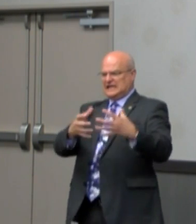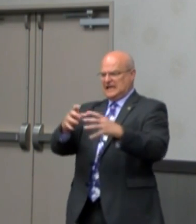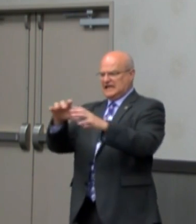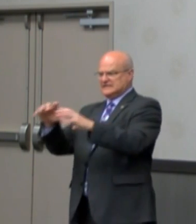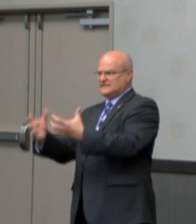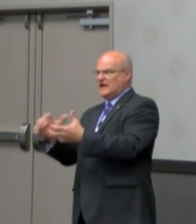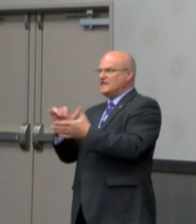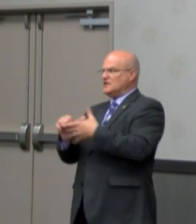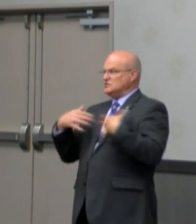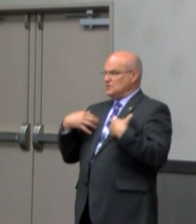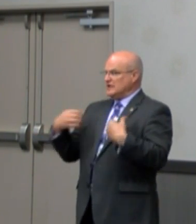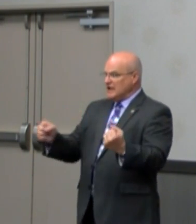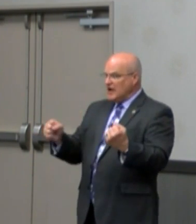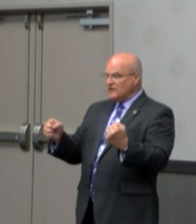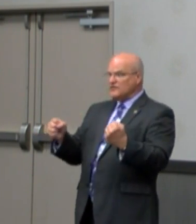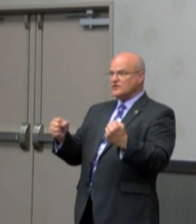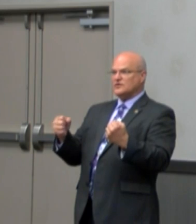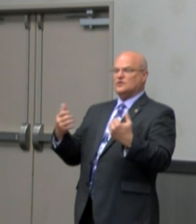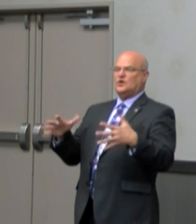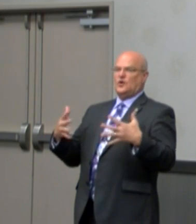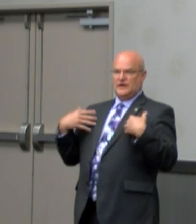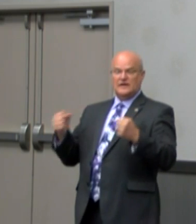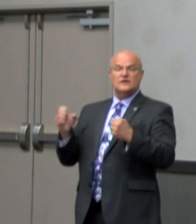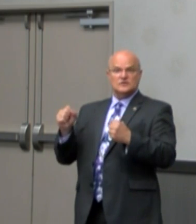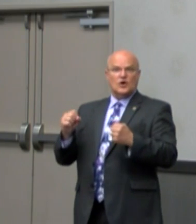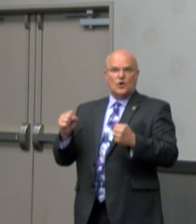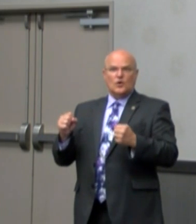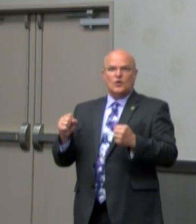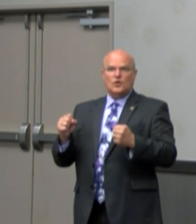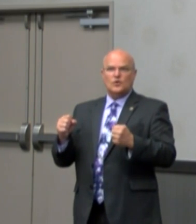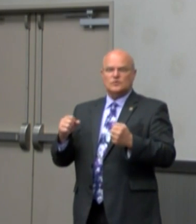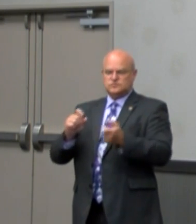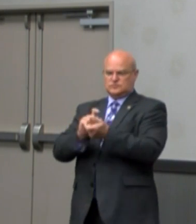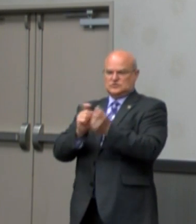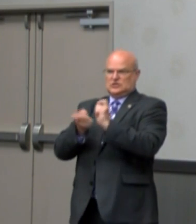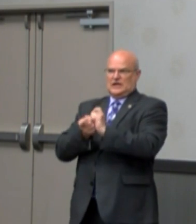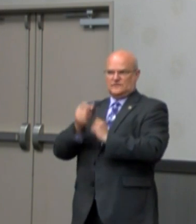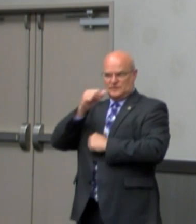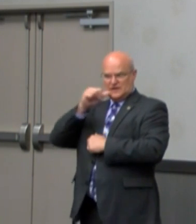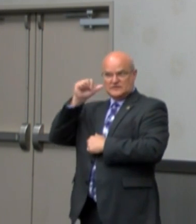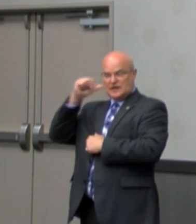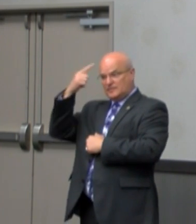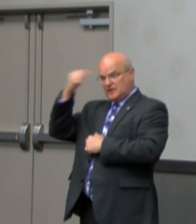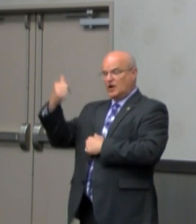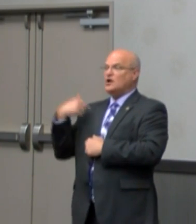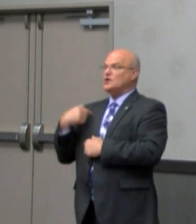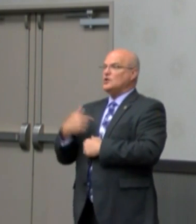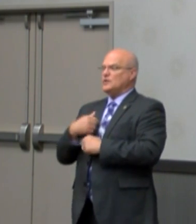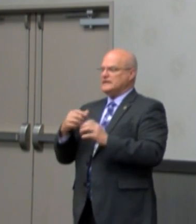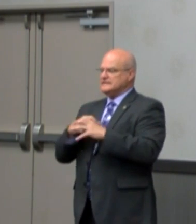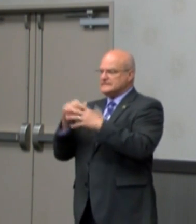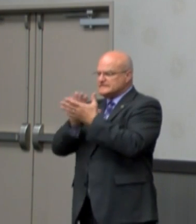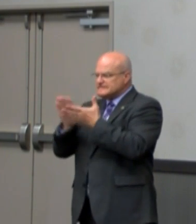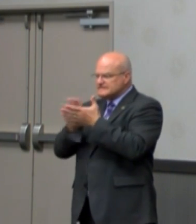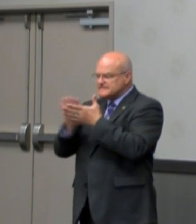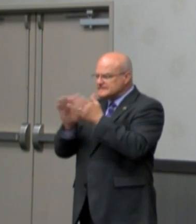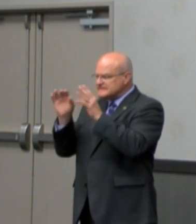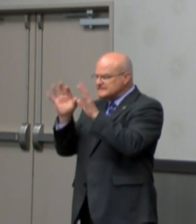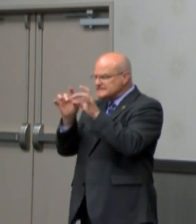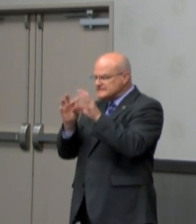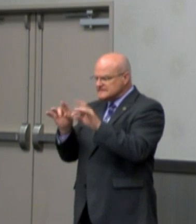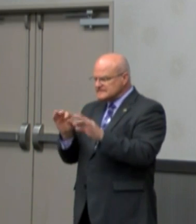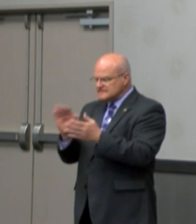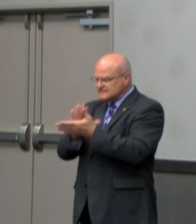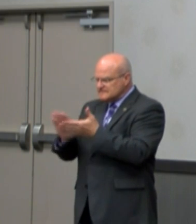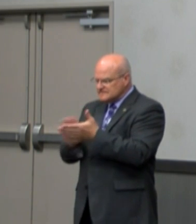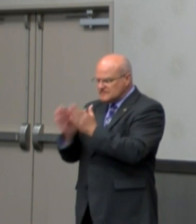7 those as recovered. And so there's quite a change from yesterday because we up of our books, so to